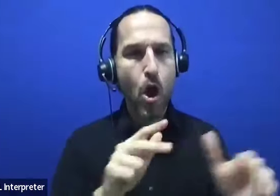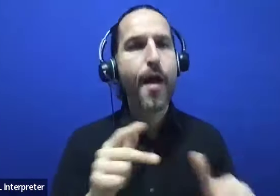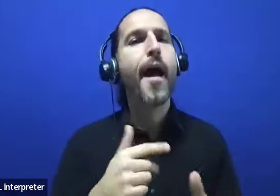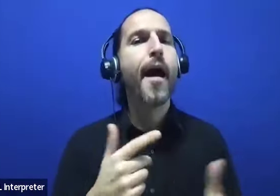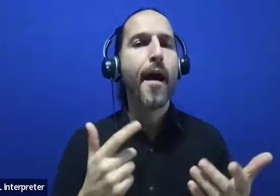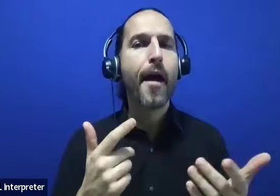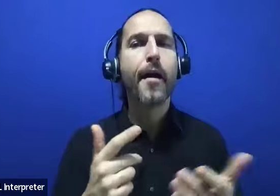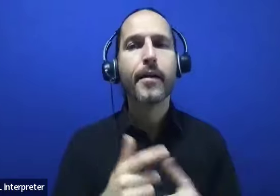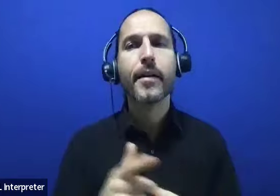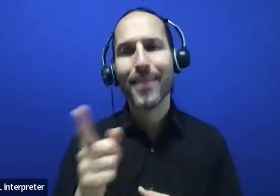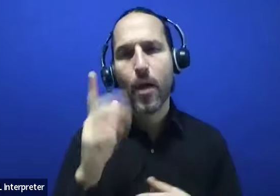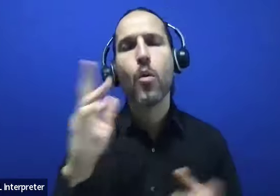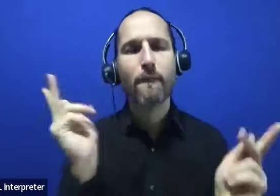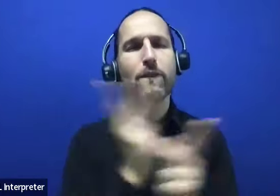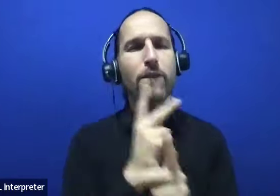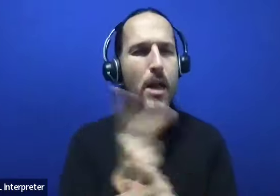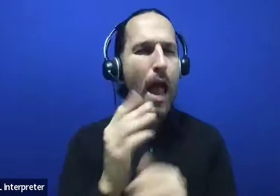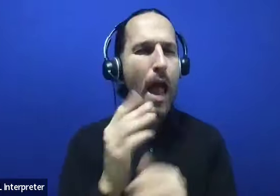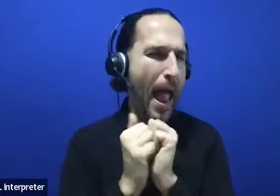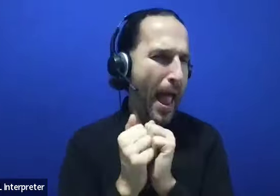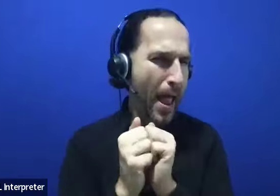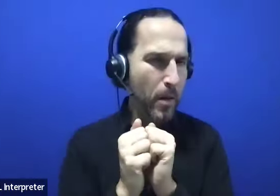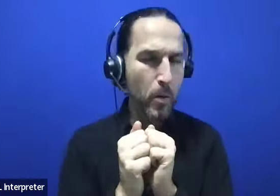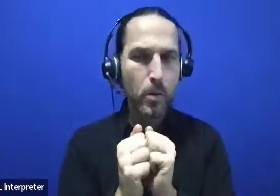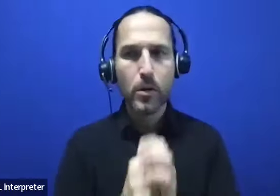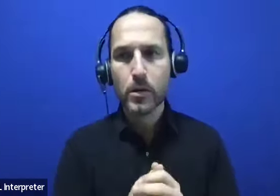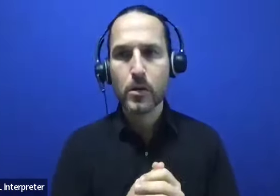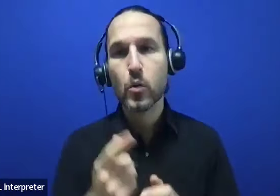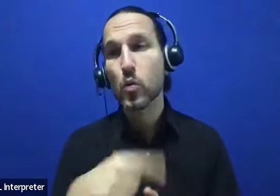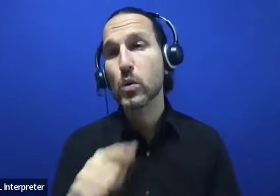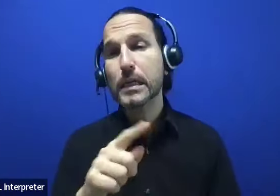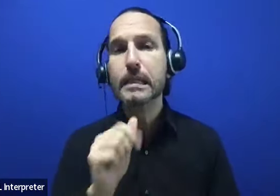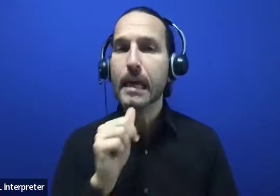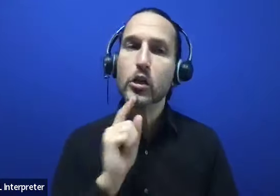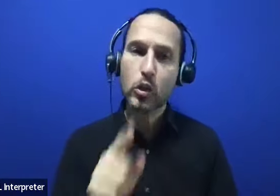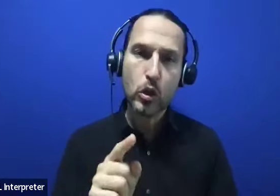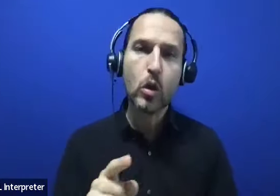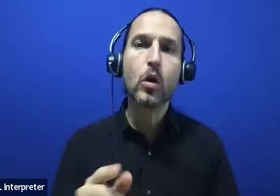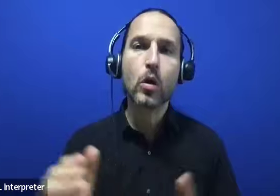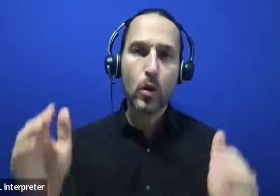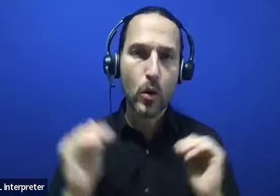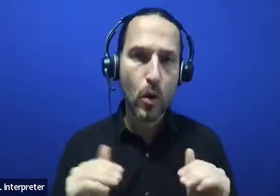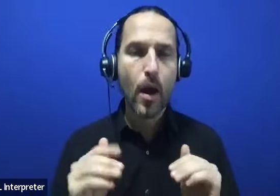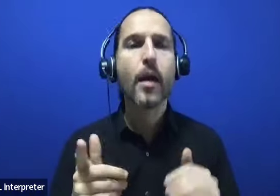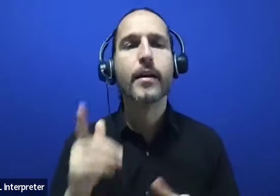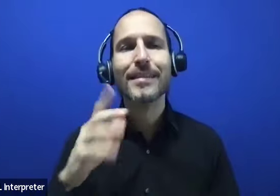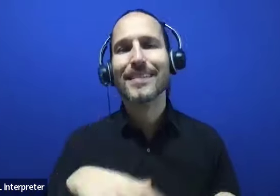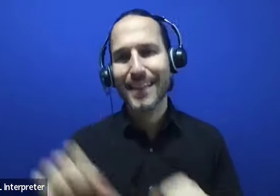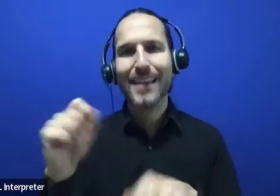out there. They figure it out. How they do that exactly, we're not sure. It can take a